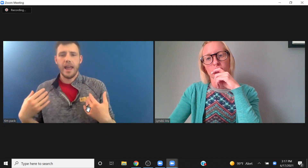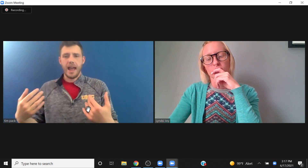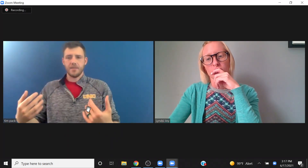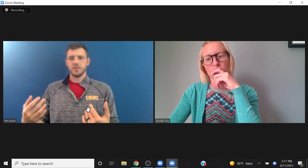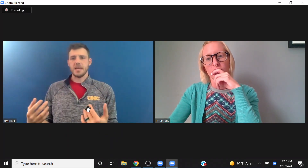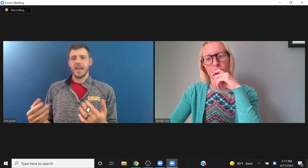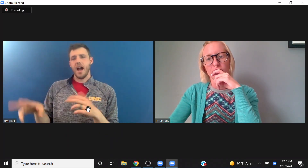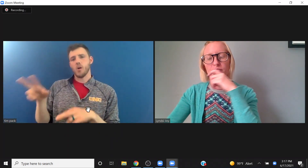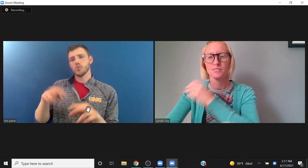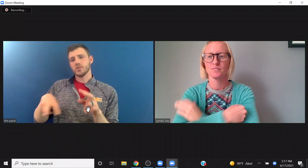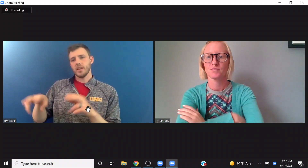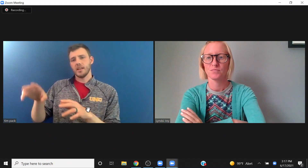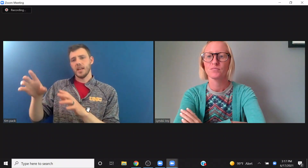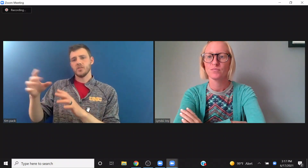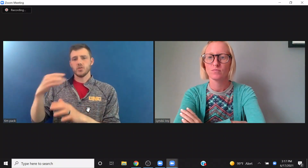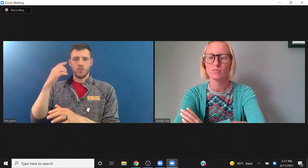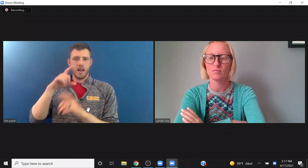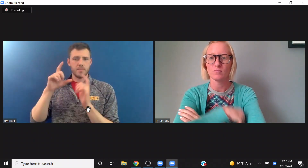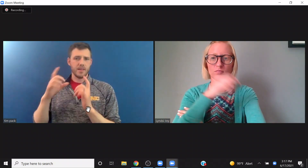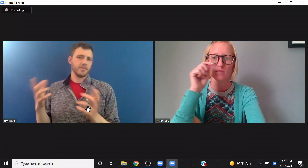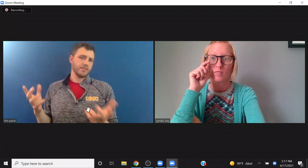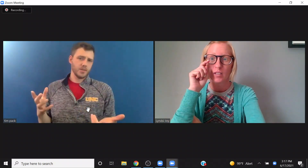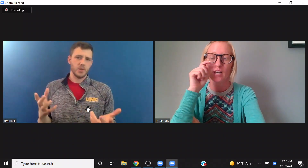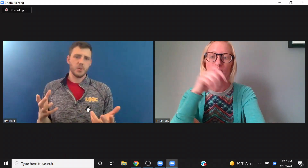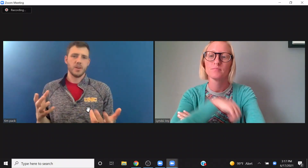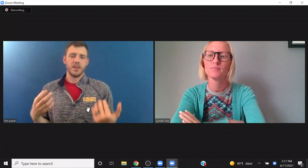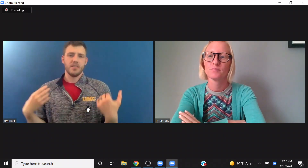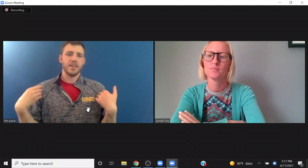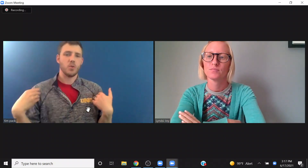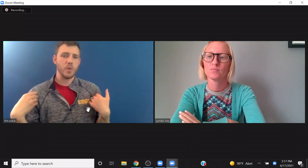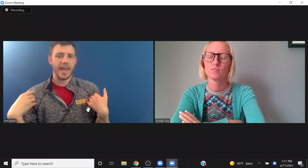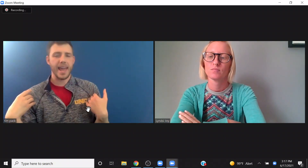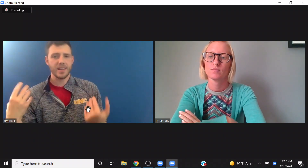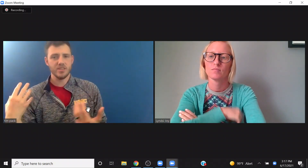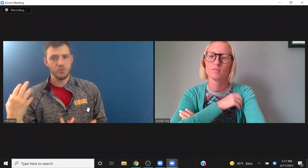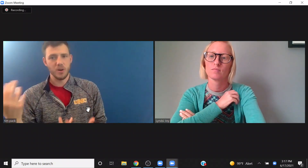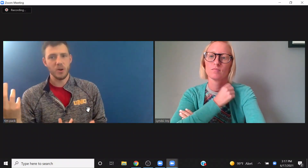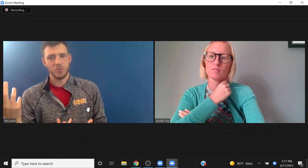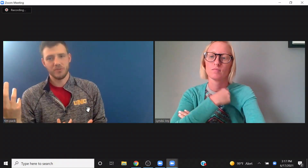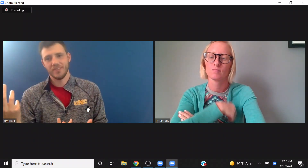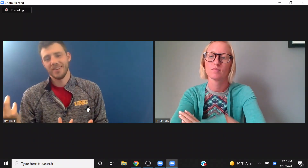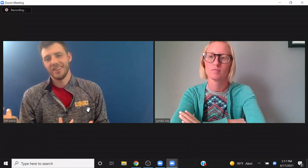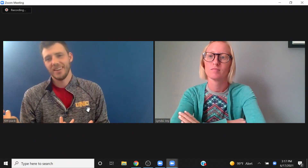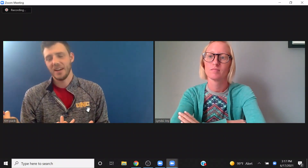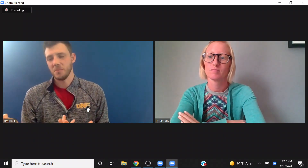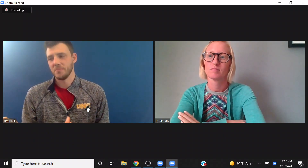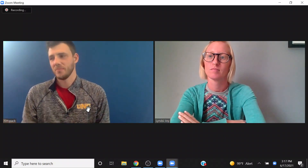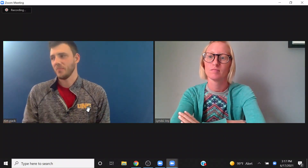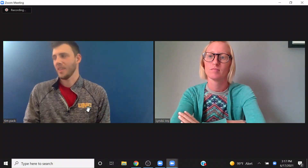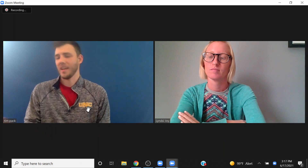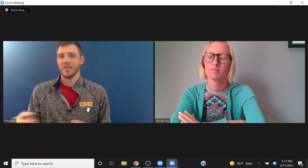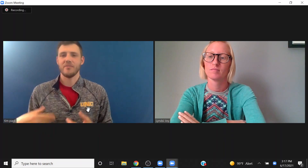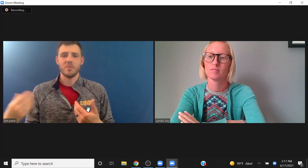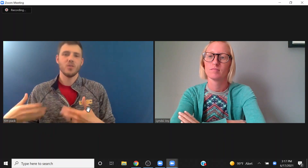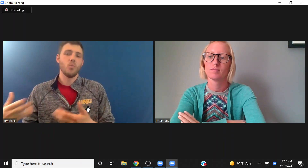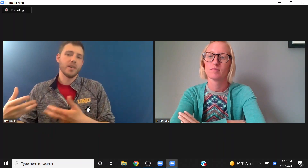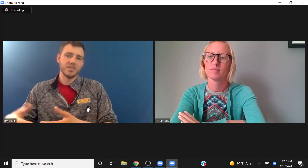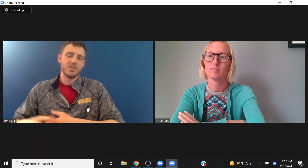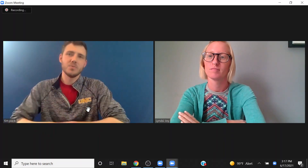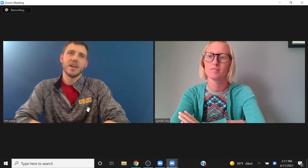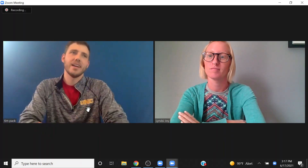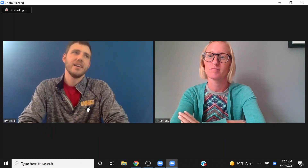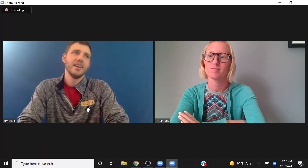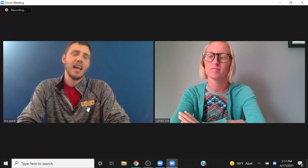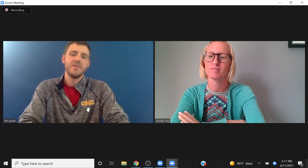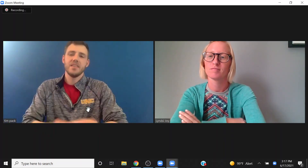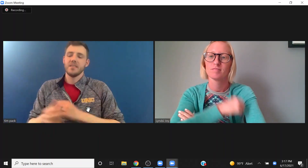nah. You don't have to be out and describe it. So the fact that we can do both, I found myself wanting to do